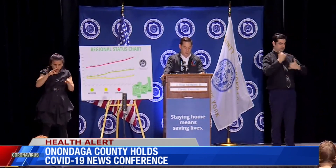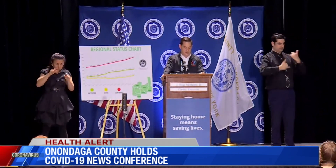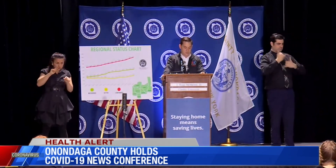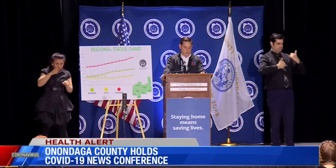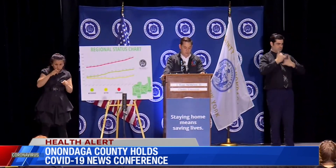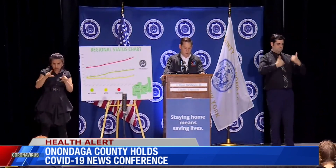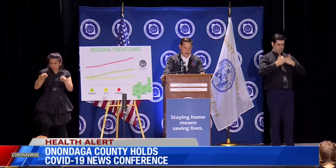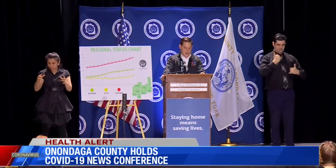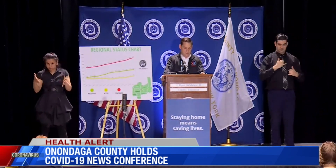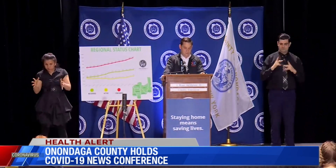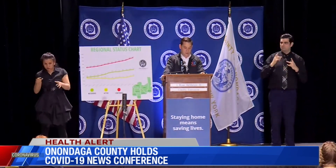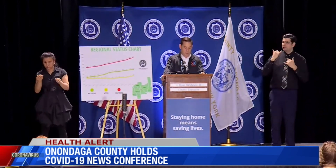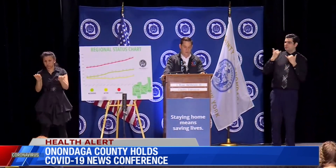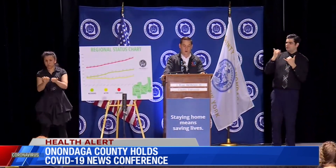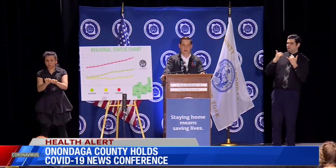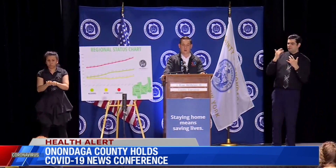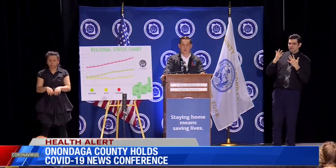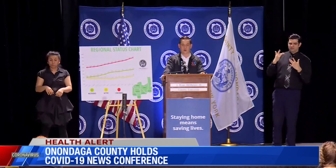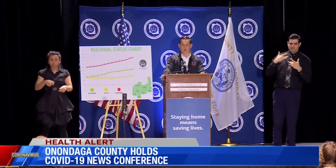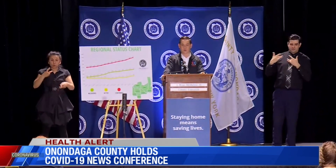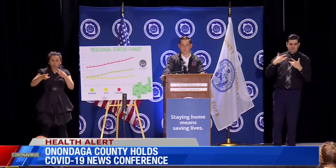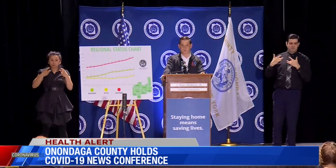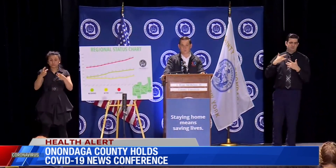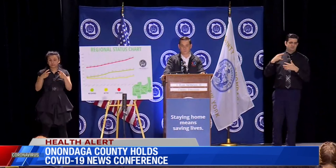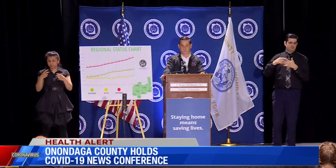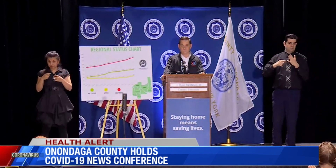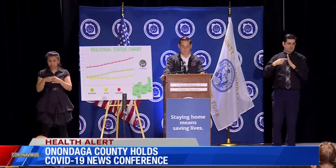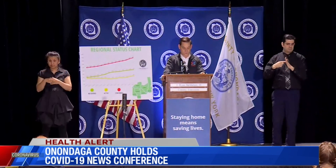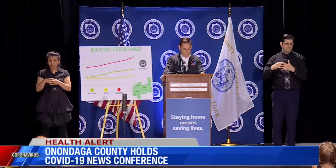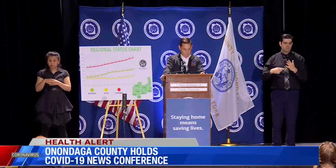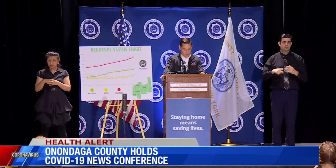156 room nights have been provided to our frontline workers.